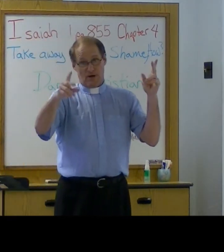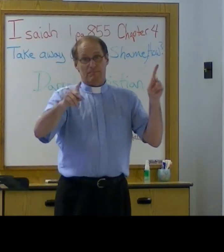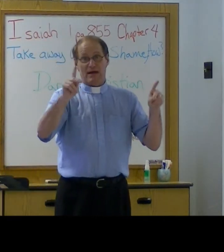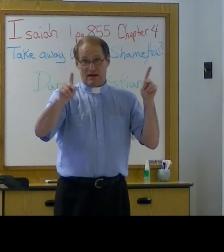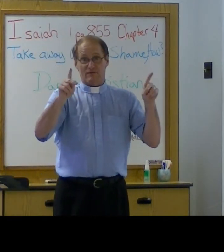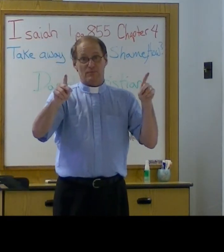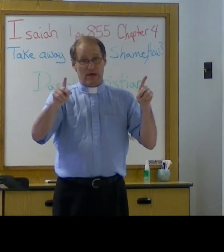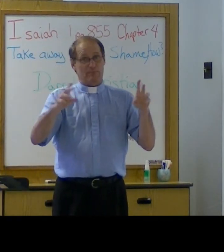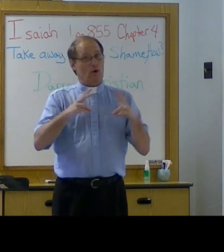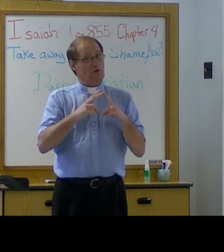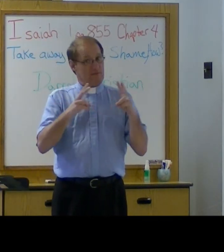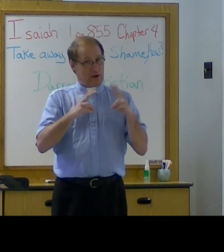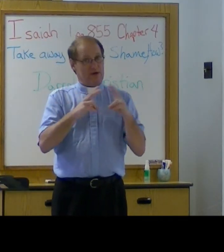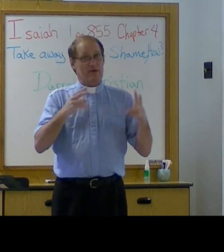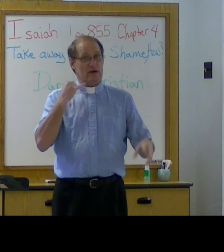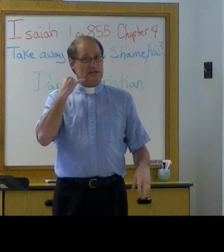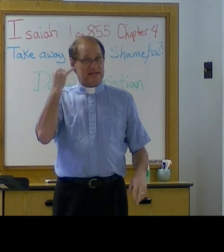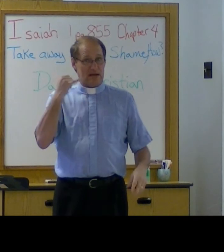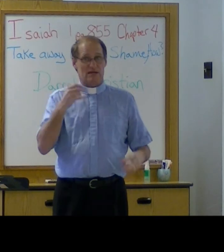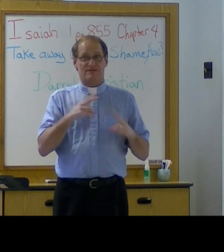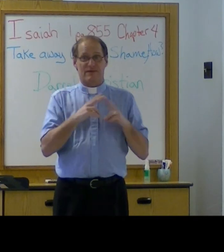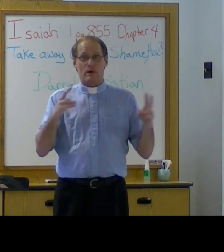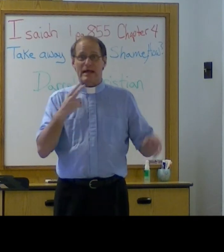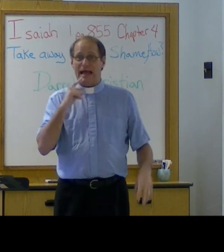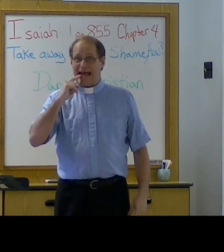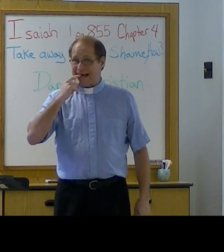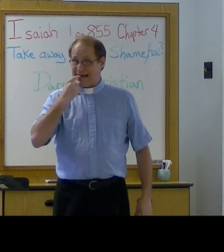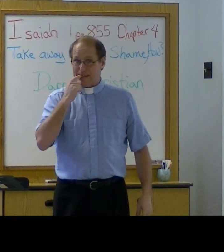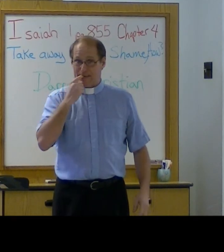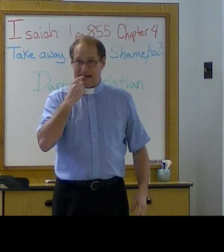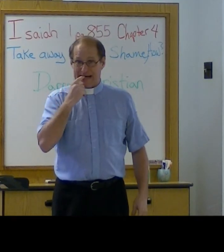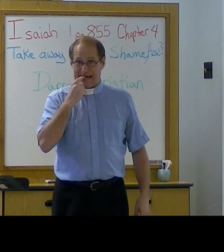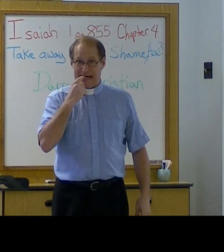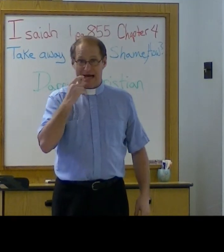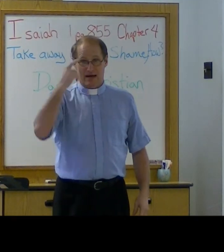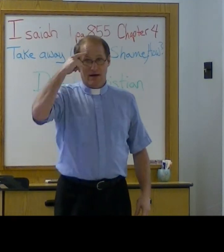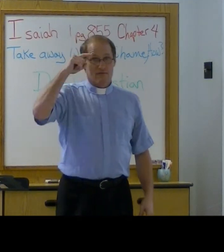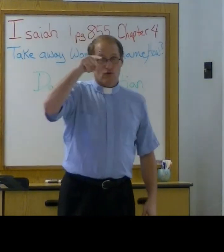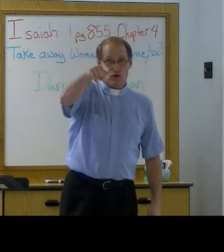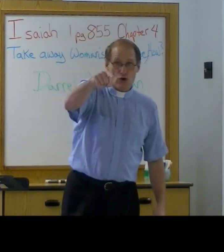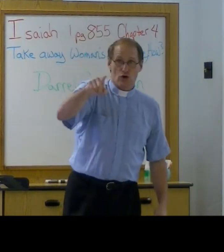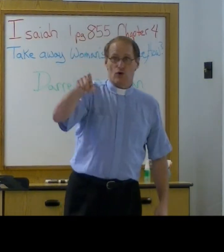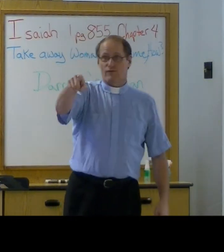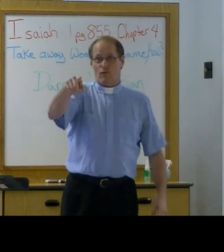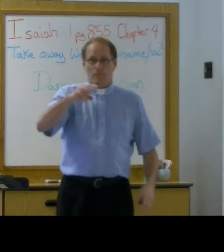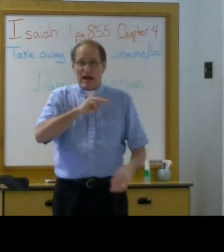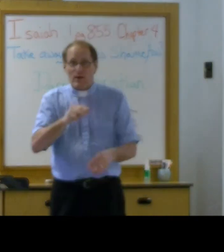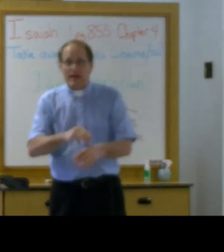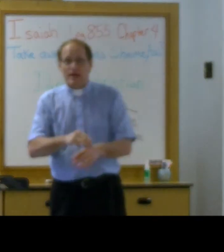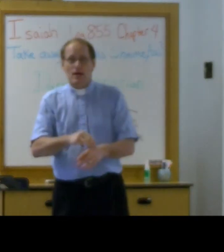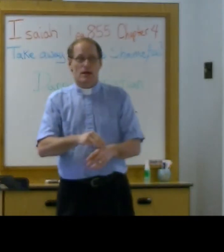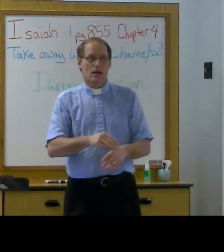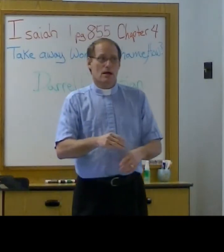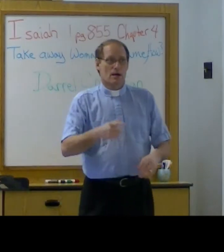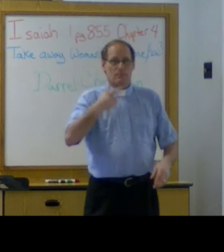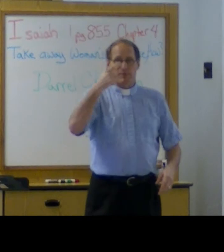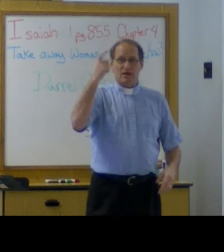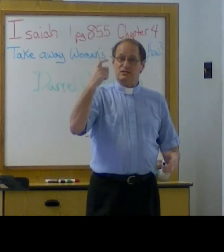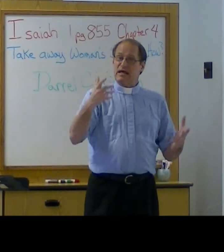But many of the people very, very jealous, very envious for you, for Mary, because